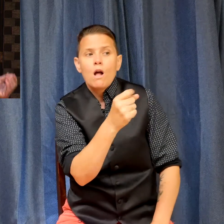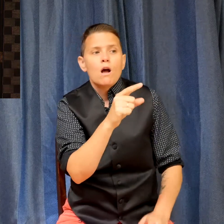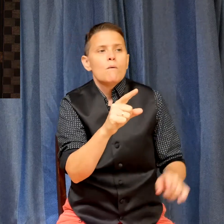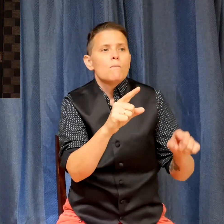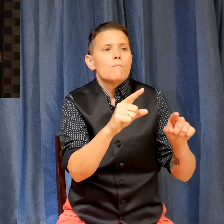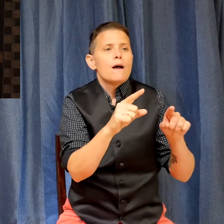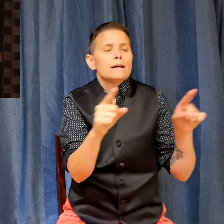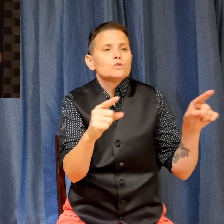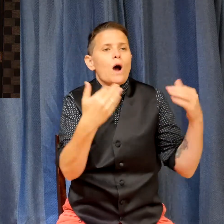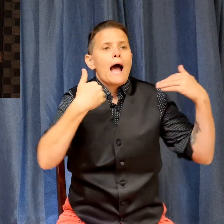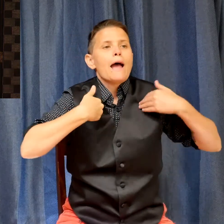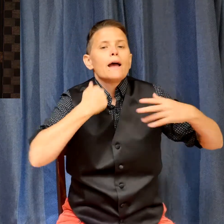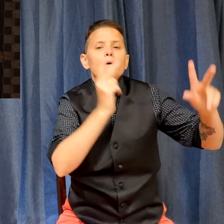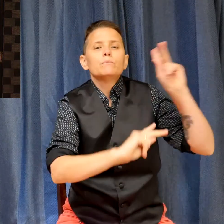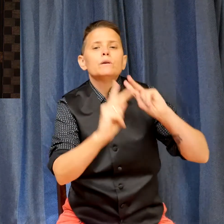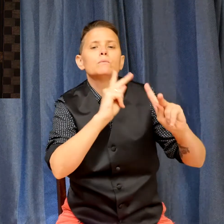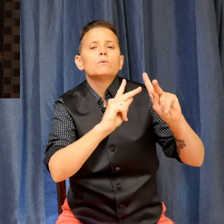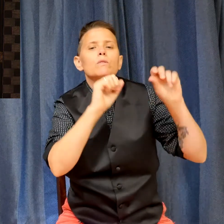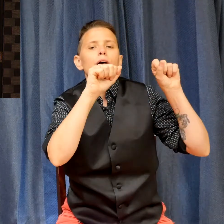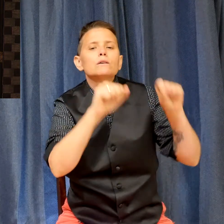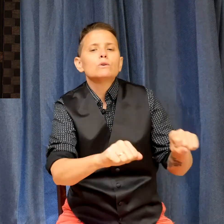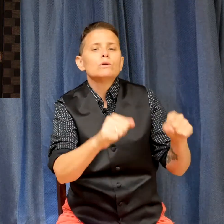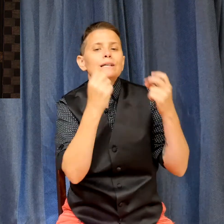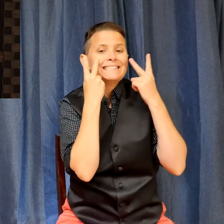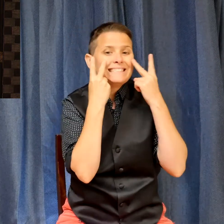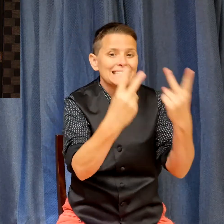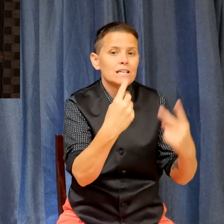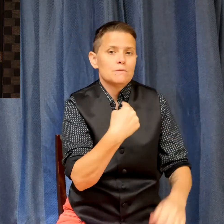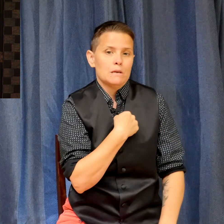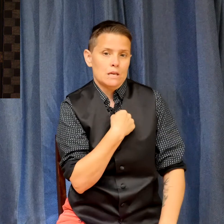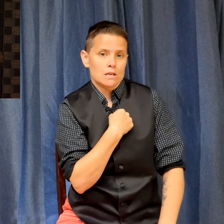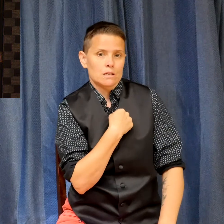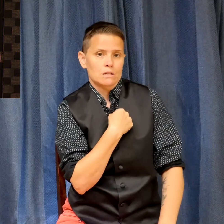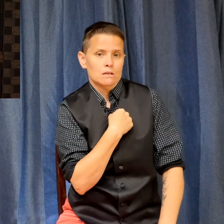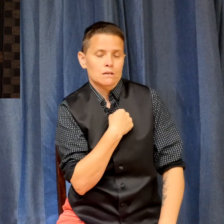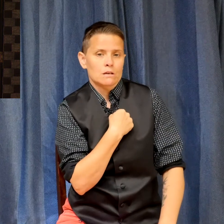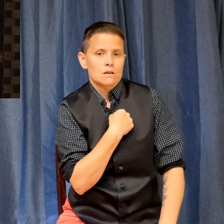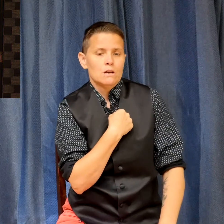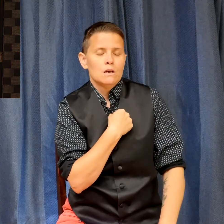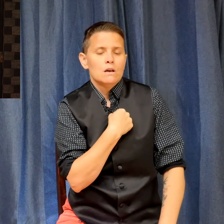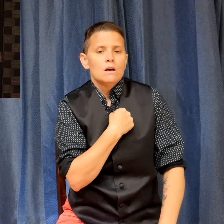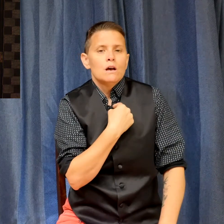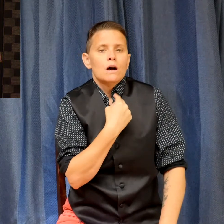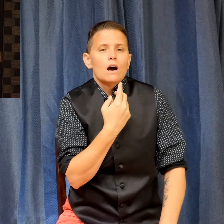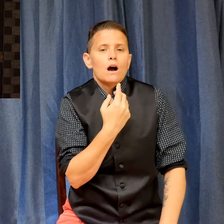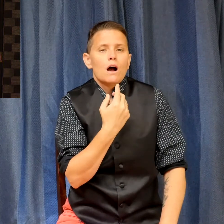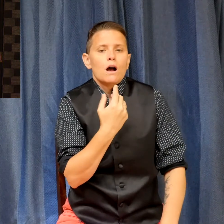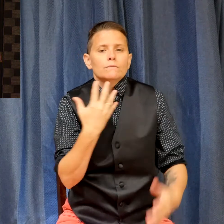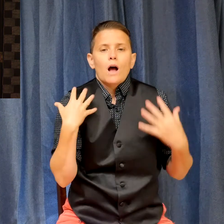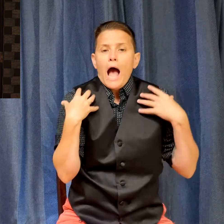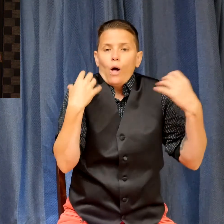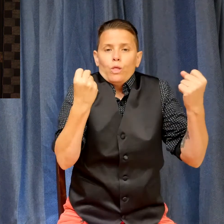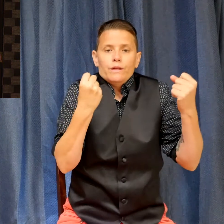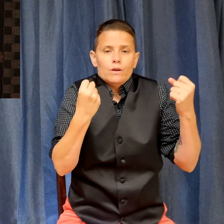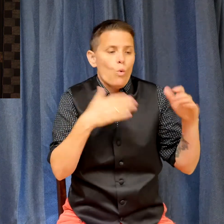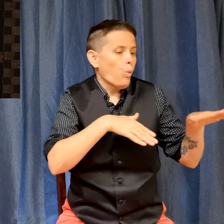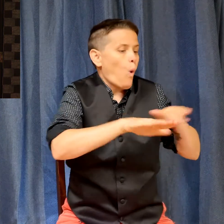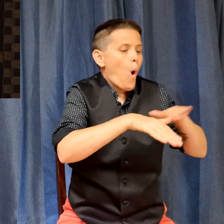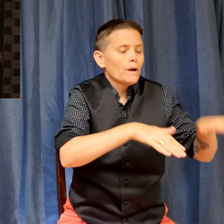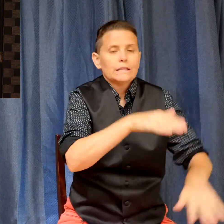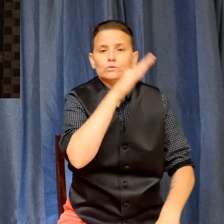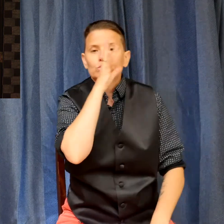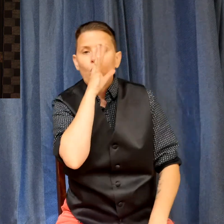wheelchair. I had lost 86 pounds. So, I was